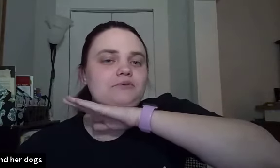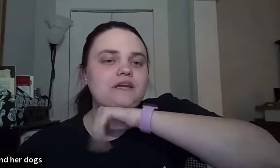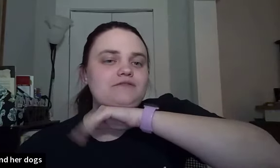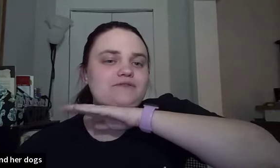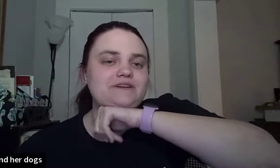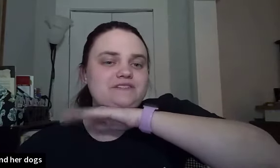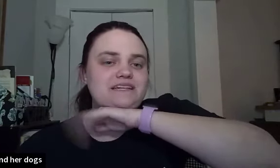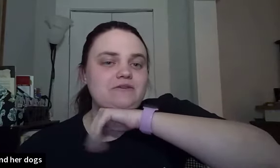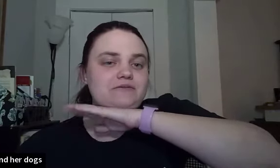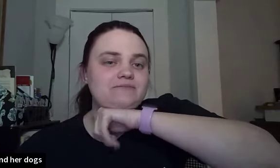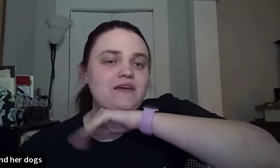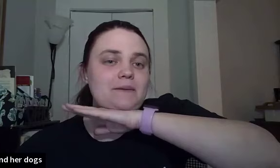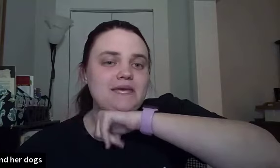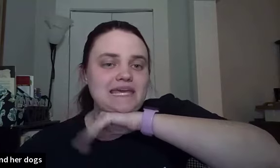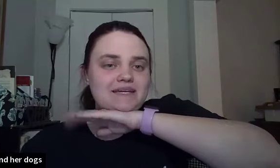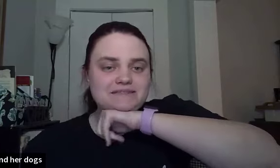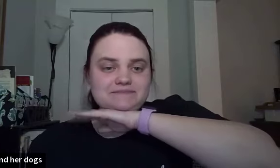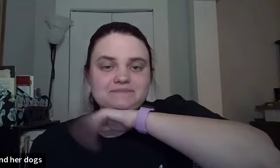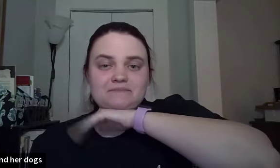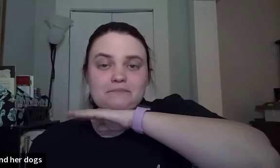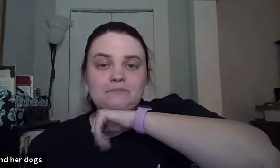bring your 4 fingers together. Pig. Pig.